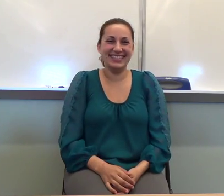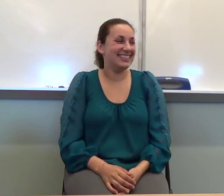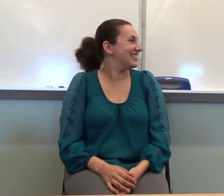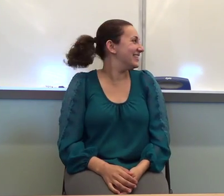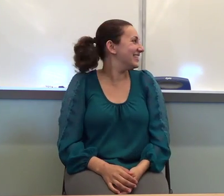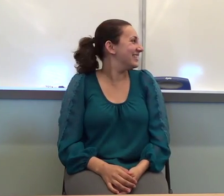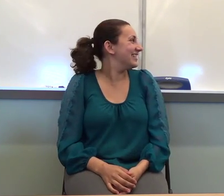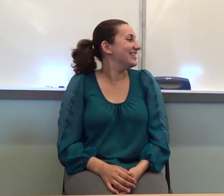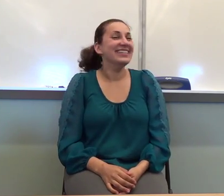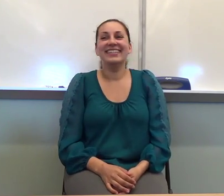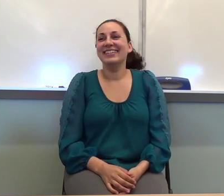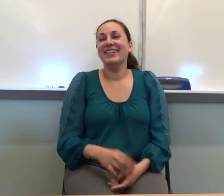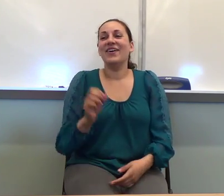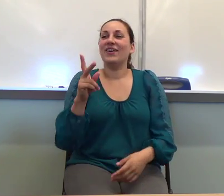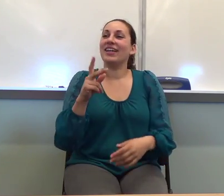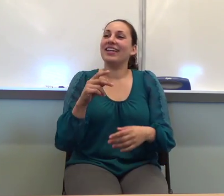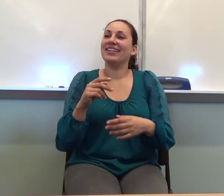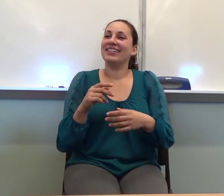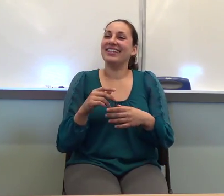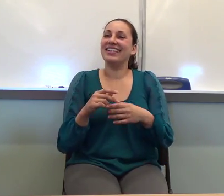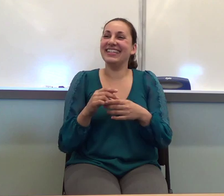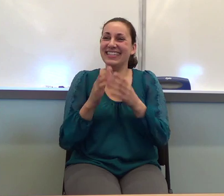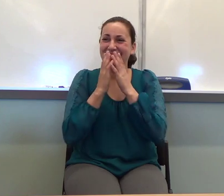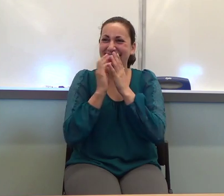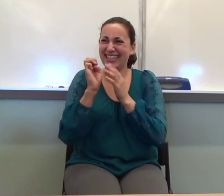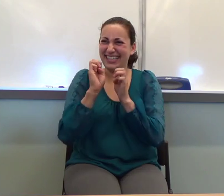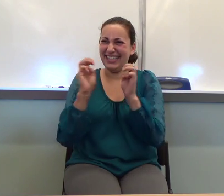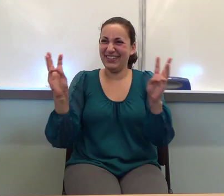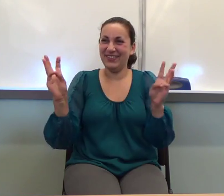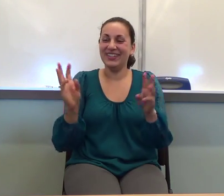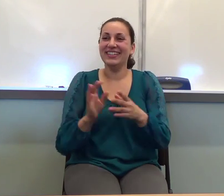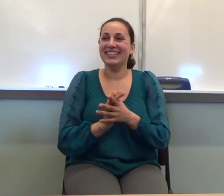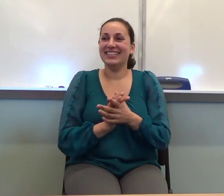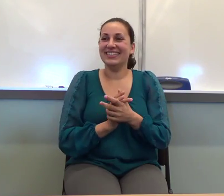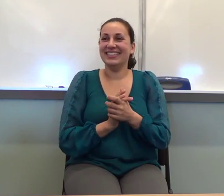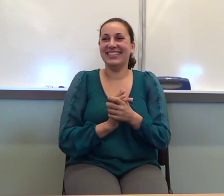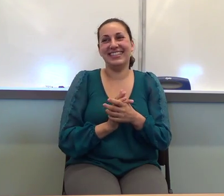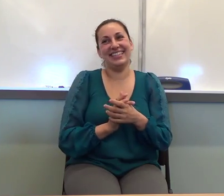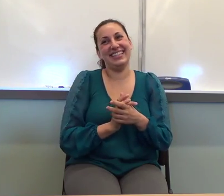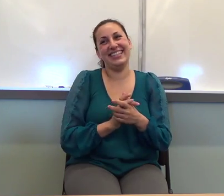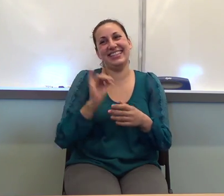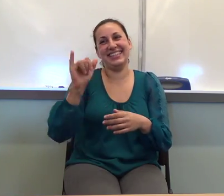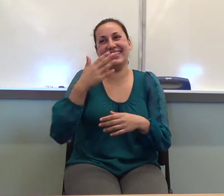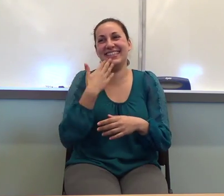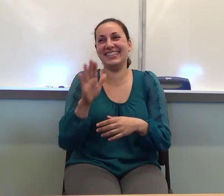the system, what we call our American system, is confusing.